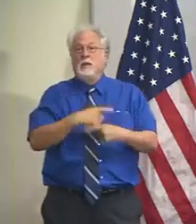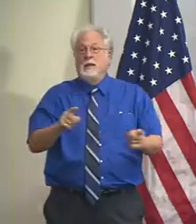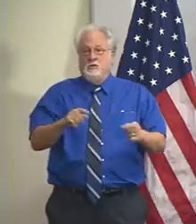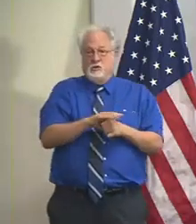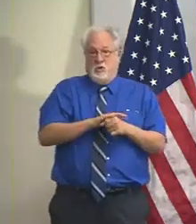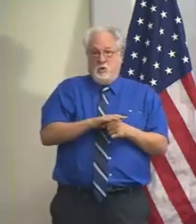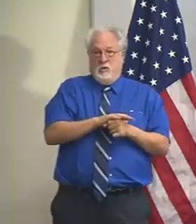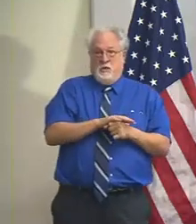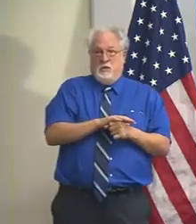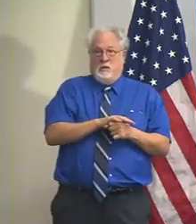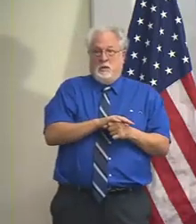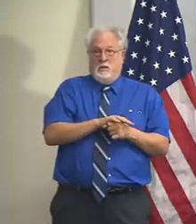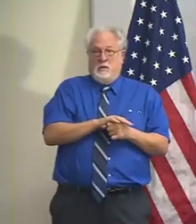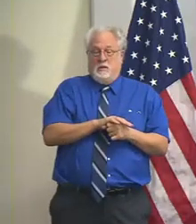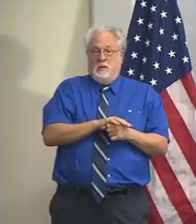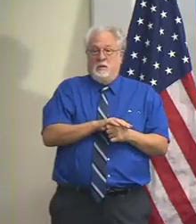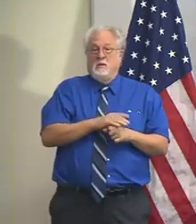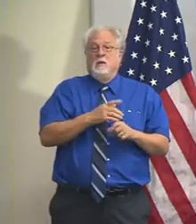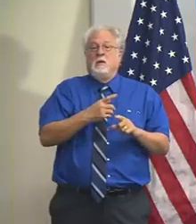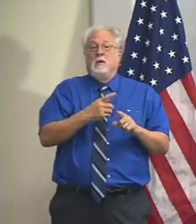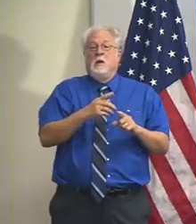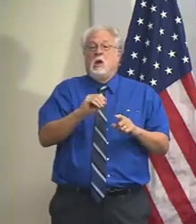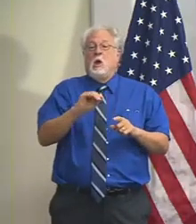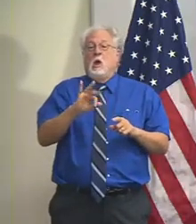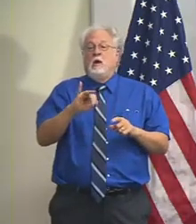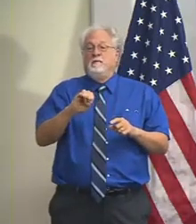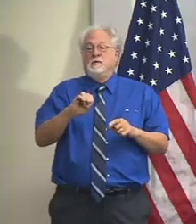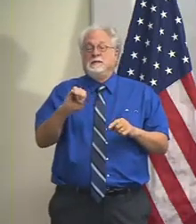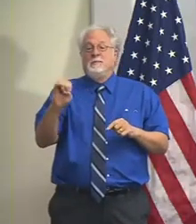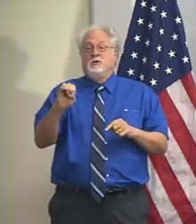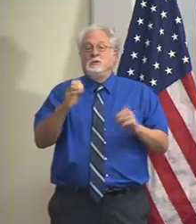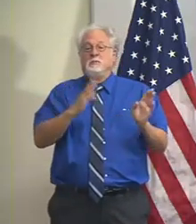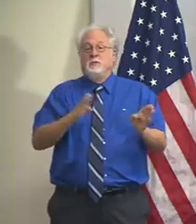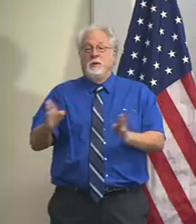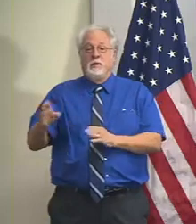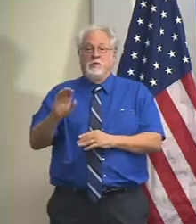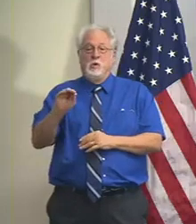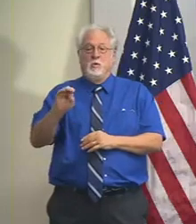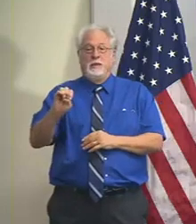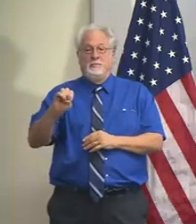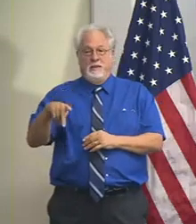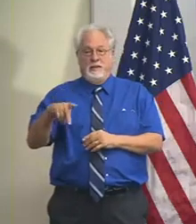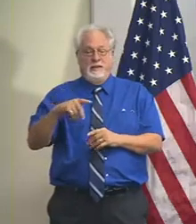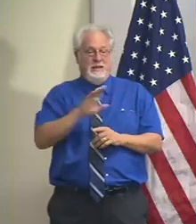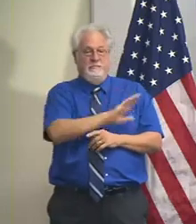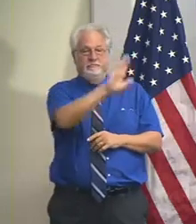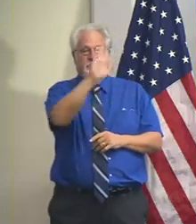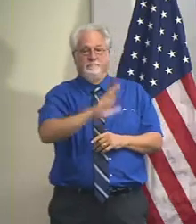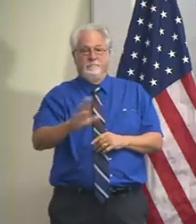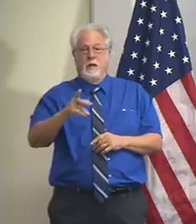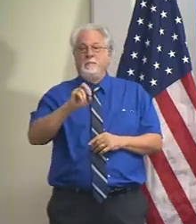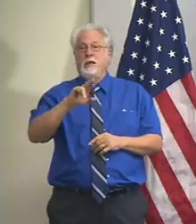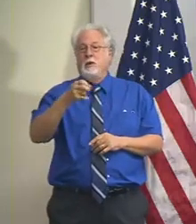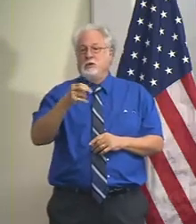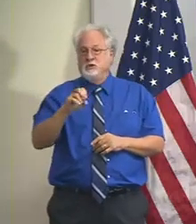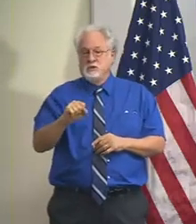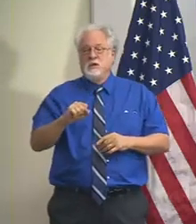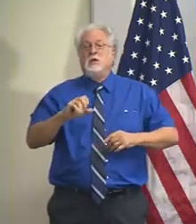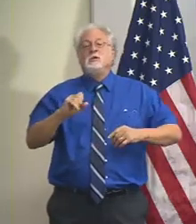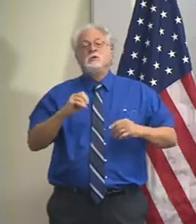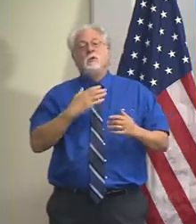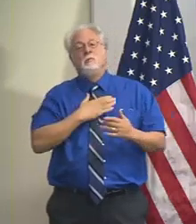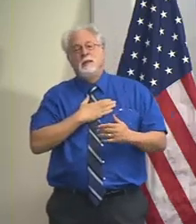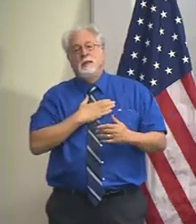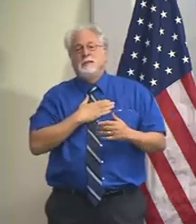locally by the offices of emergency preparedness in the various parishes that are affected. So